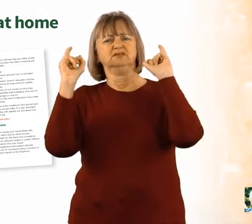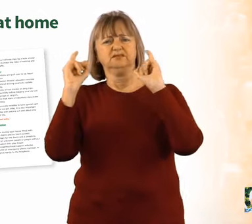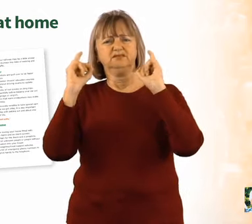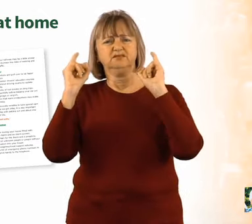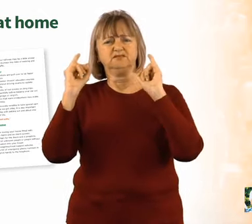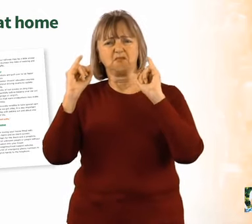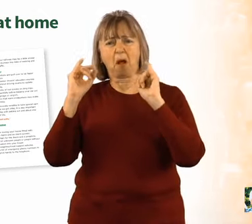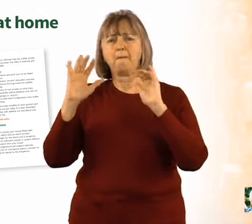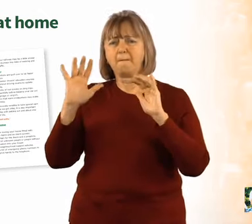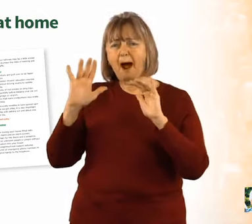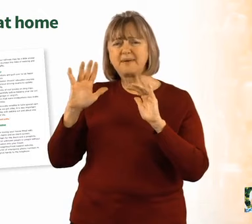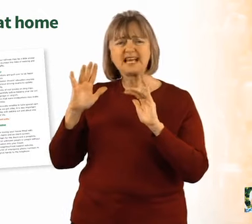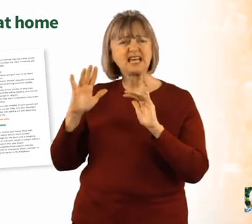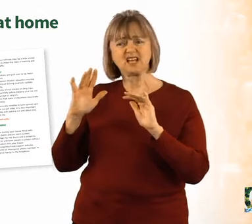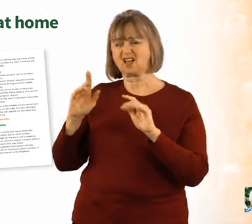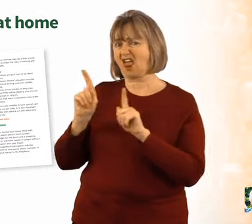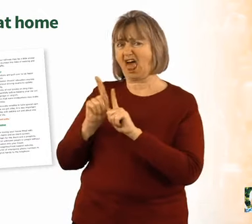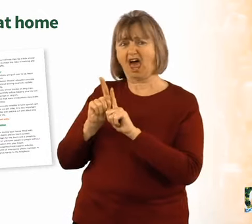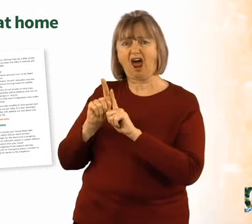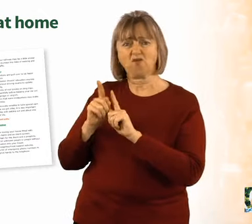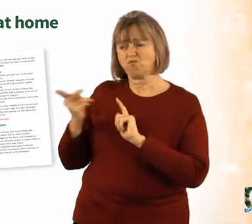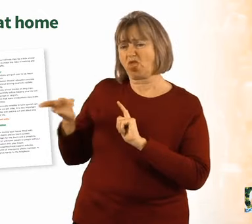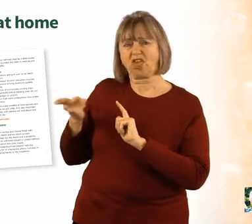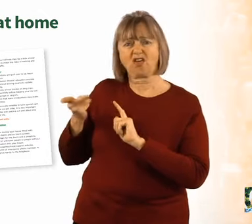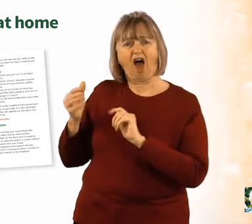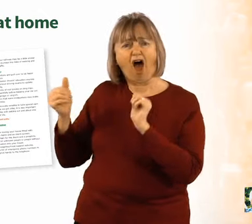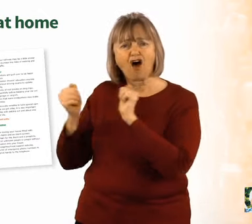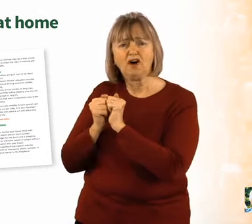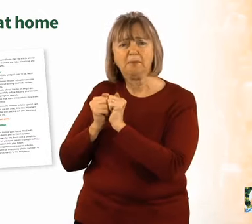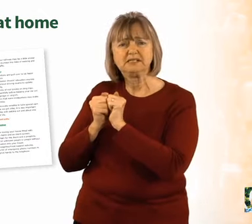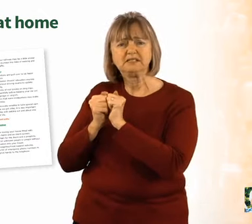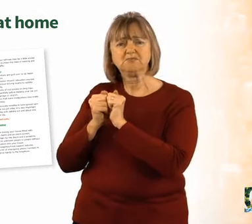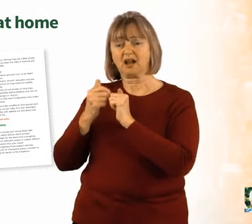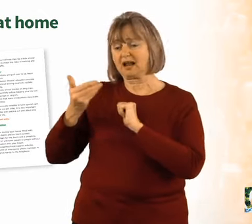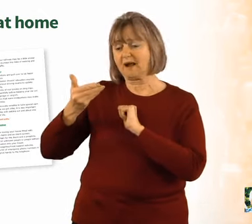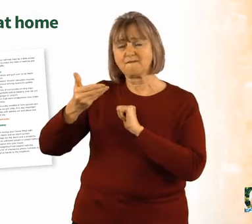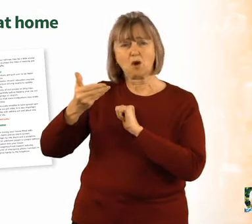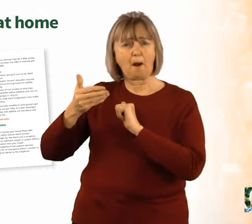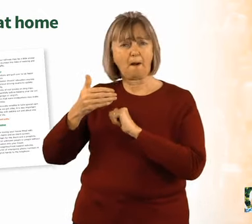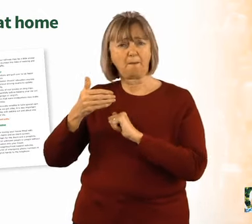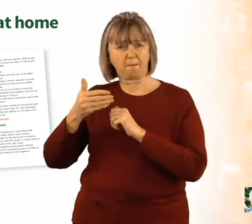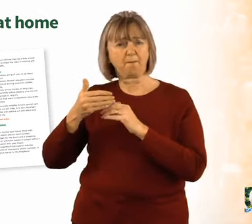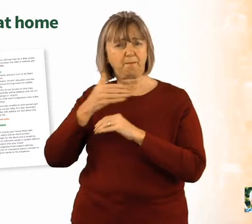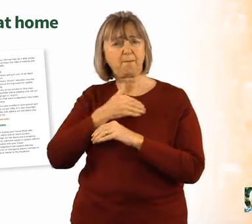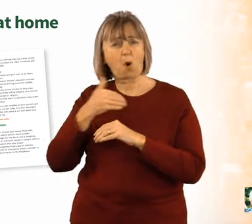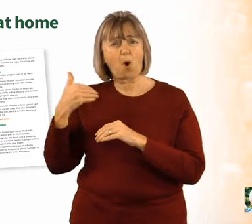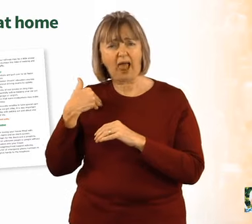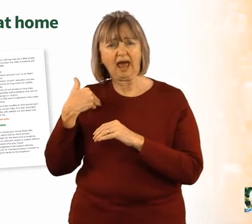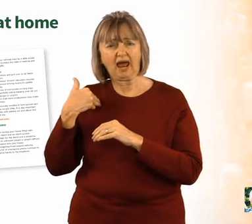Arrange a signal with your neighbour if you need help. For example, a blind not up by 10